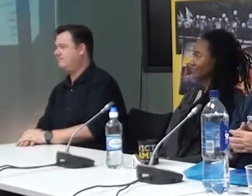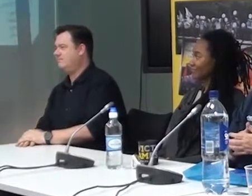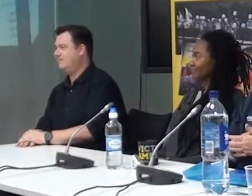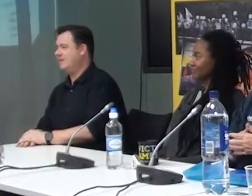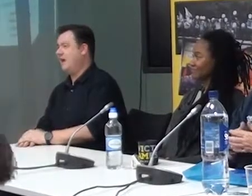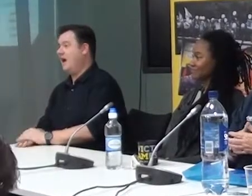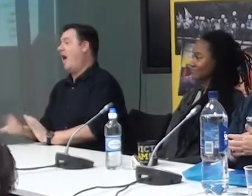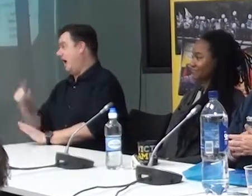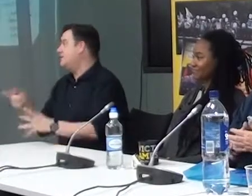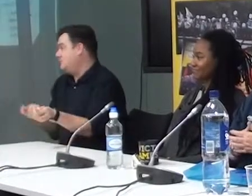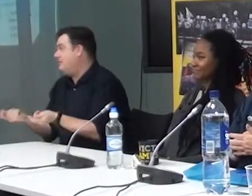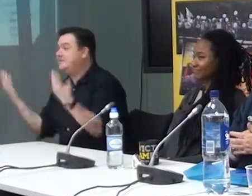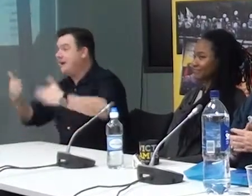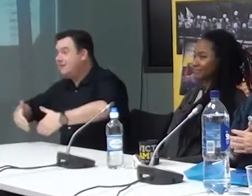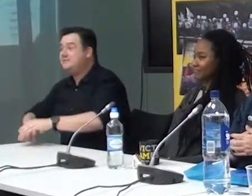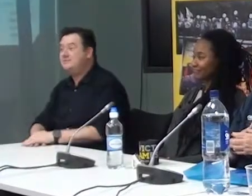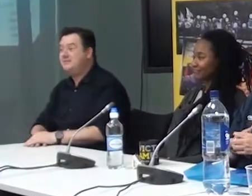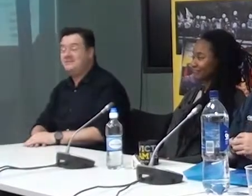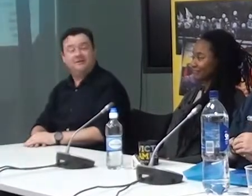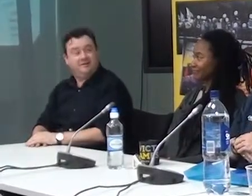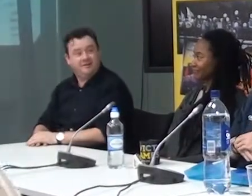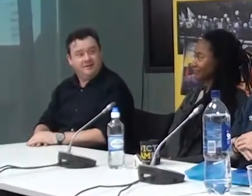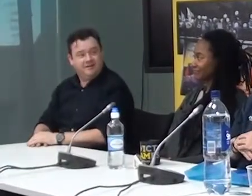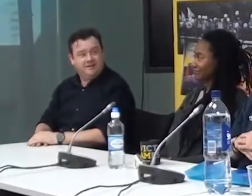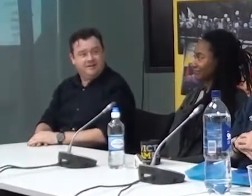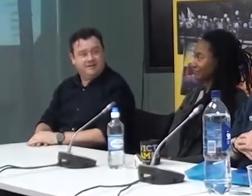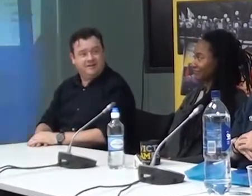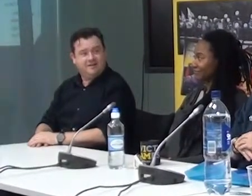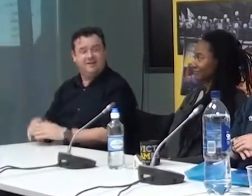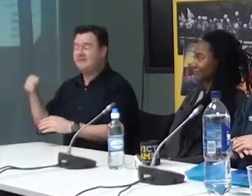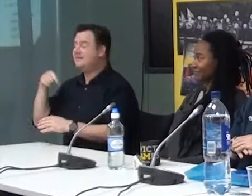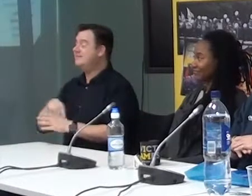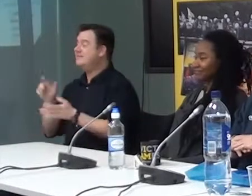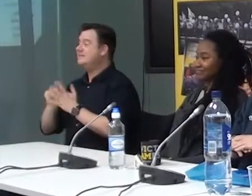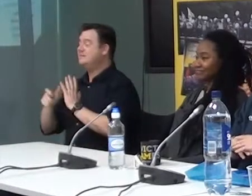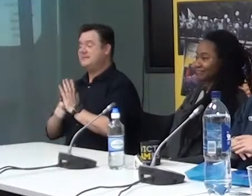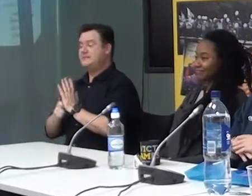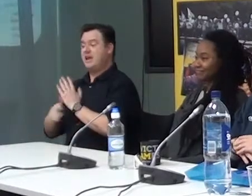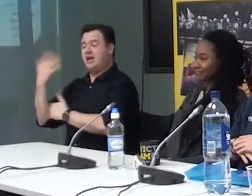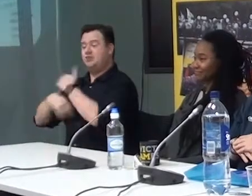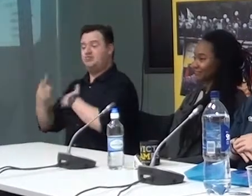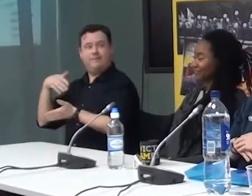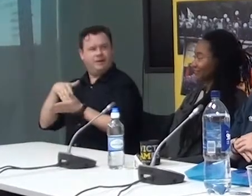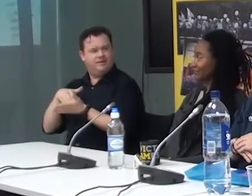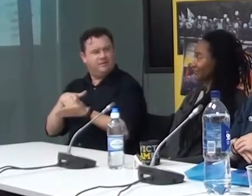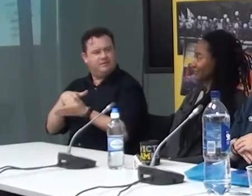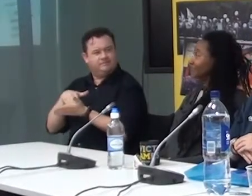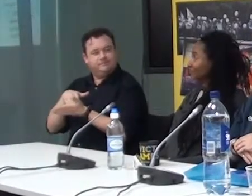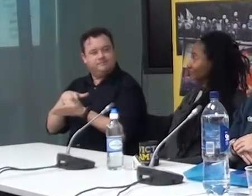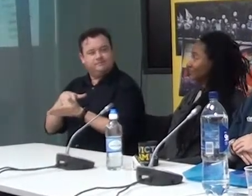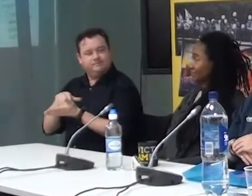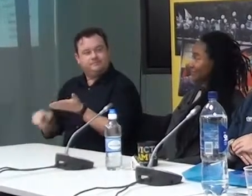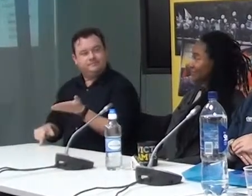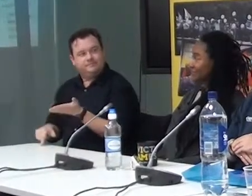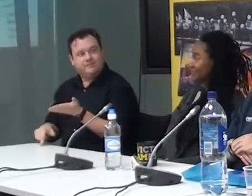I'm chairing tonight, as you see. United Kingdom Disability History Month, which this is, by the way, sorry, well, this